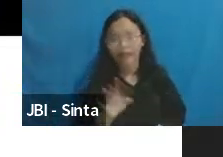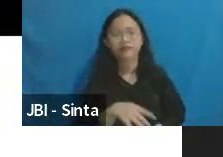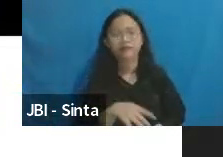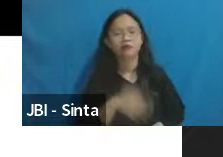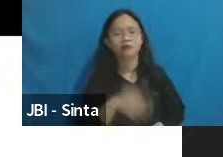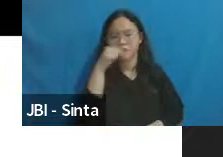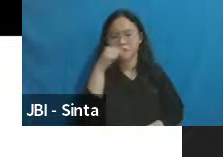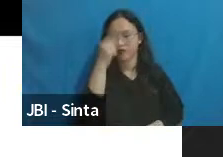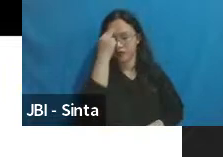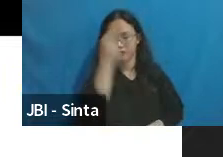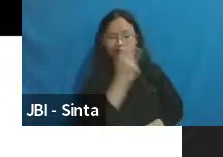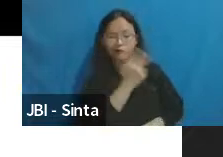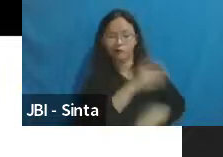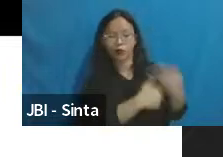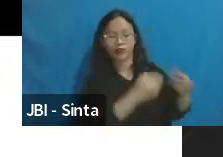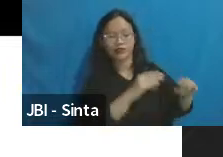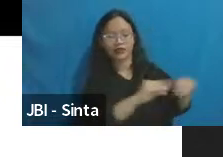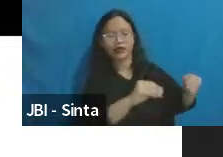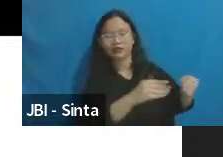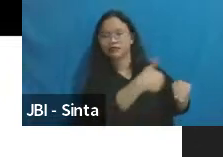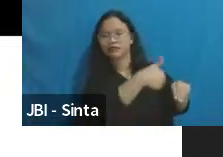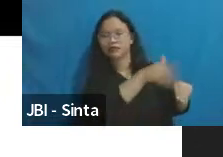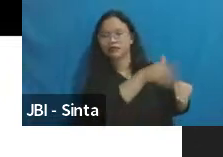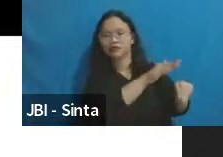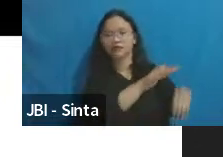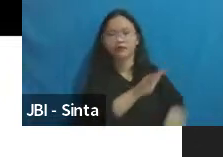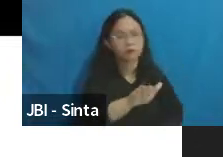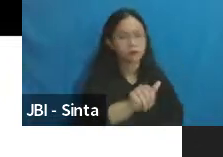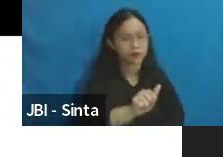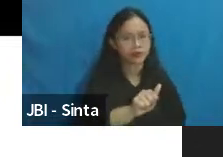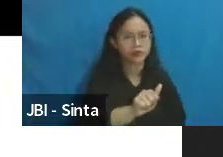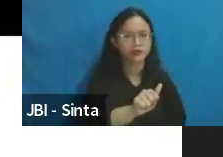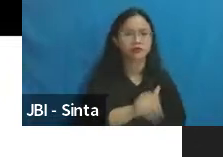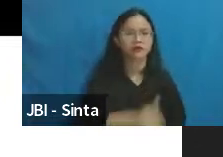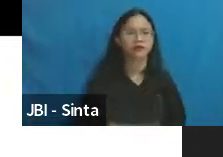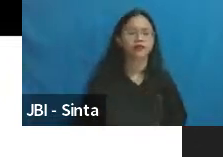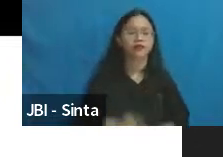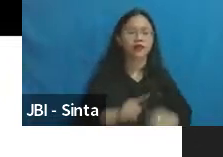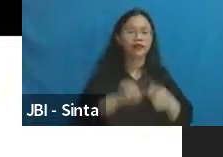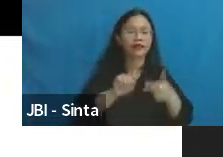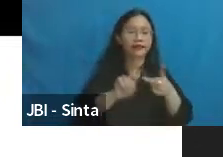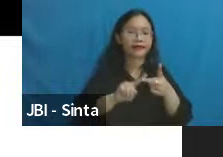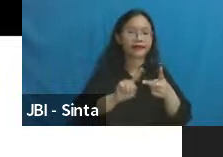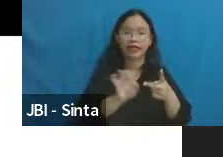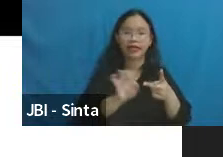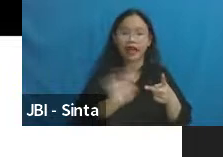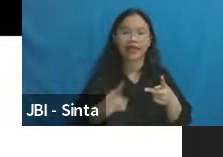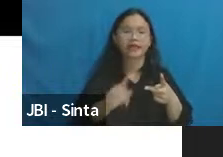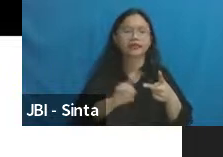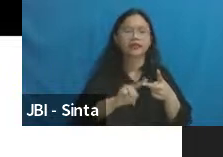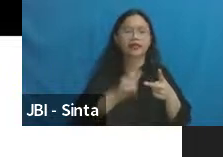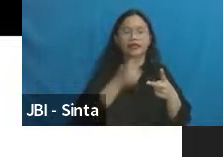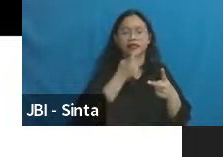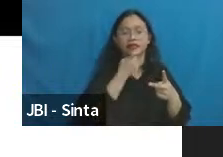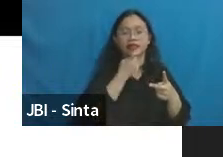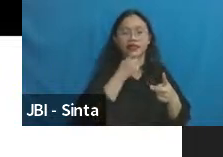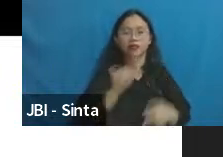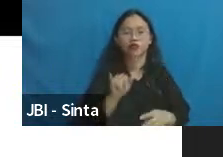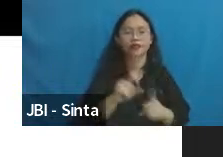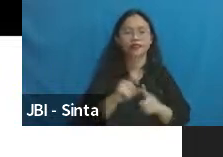terms of our recommendations, so things about judicial mechanisms, they need to be strengthened really to